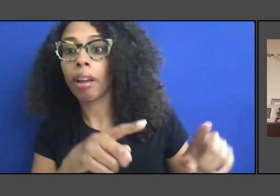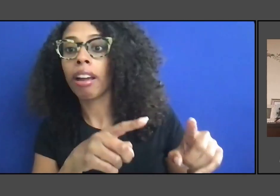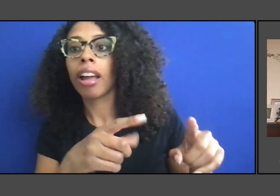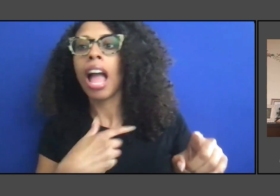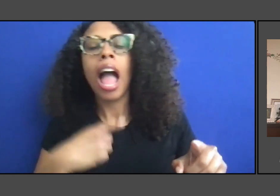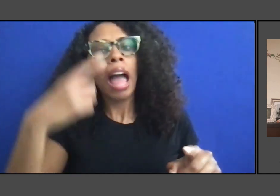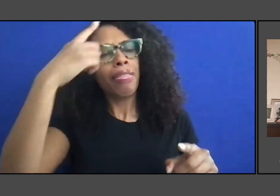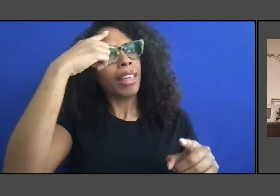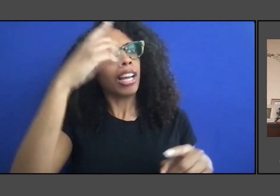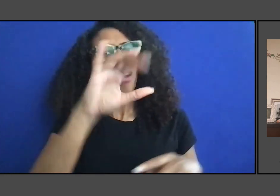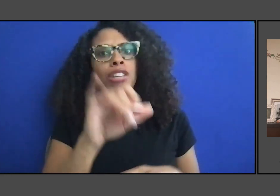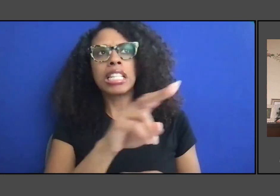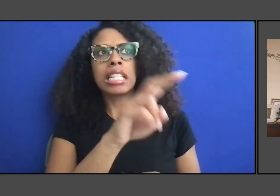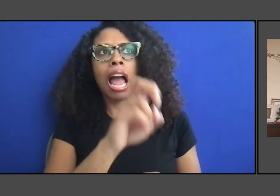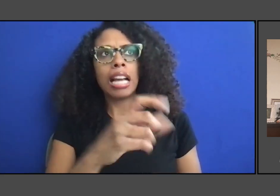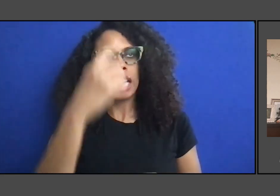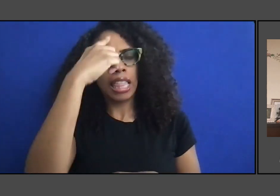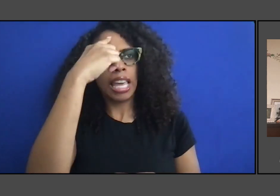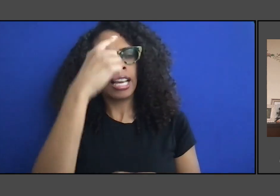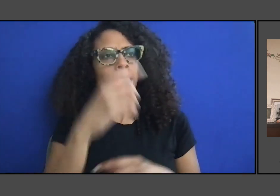of